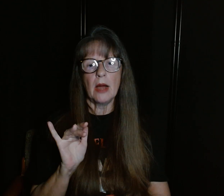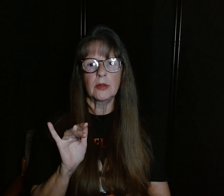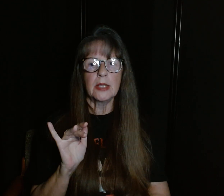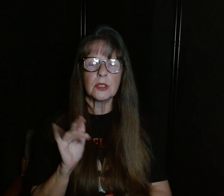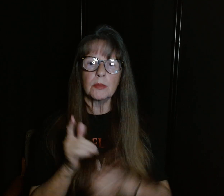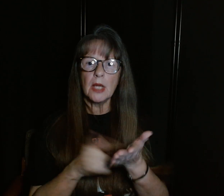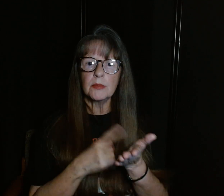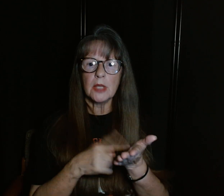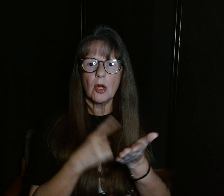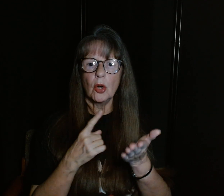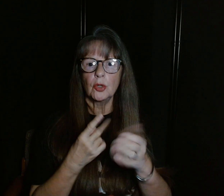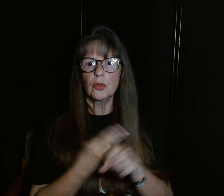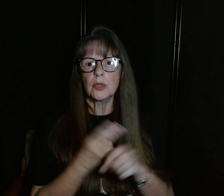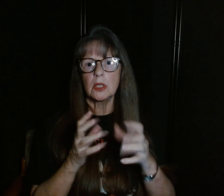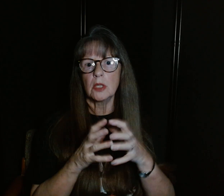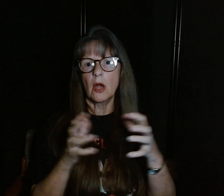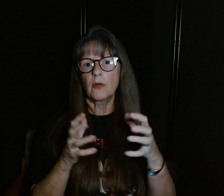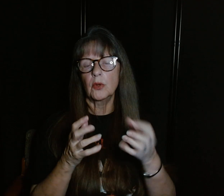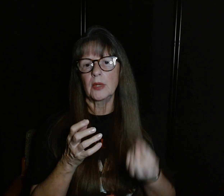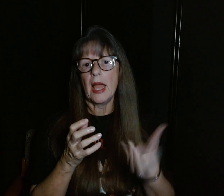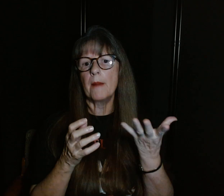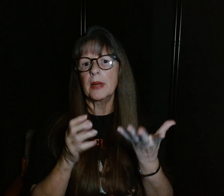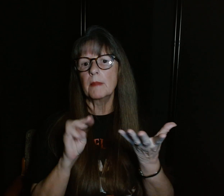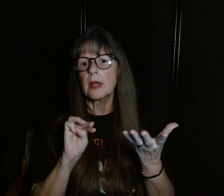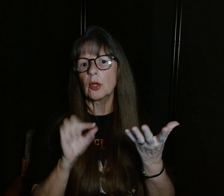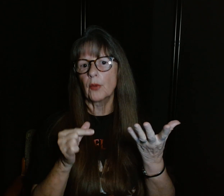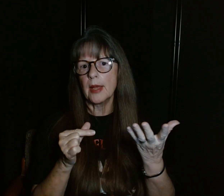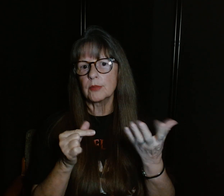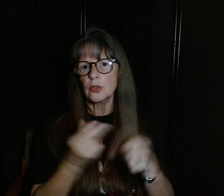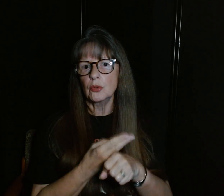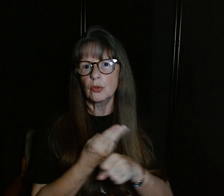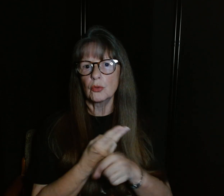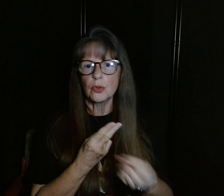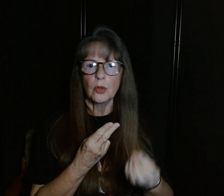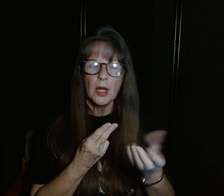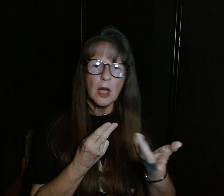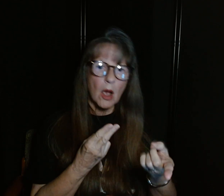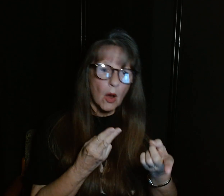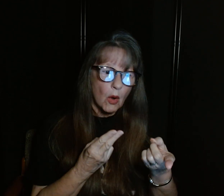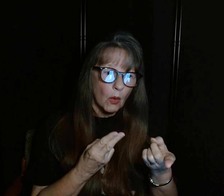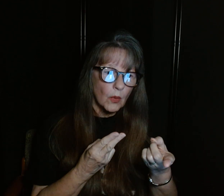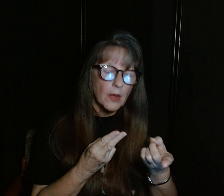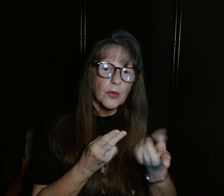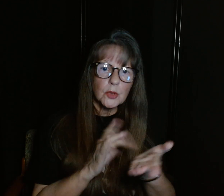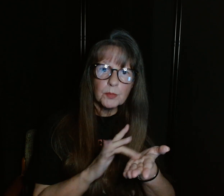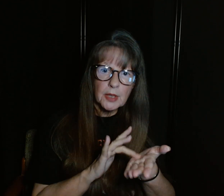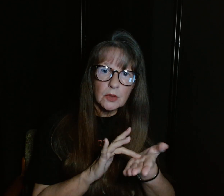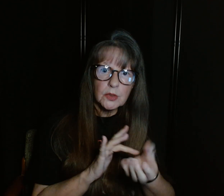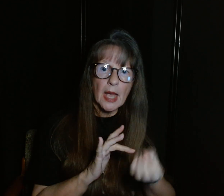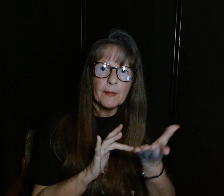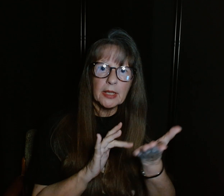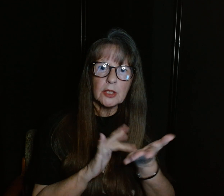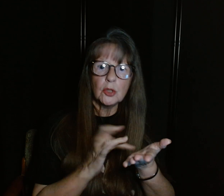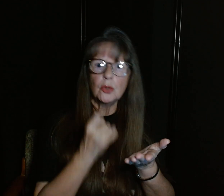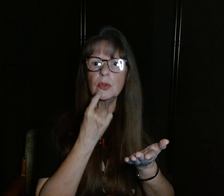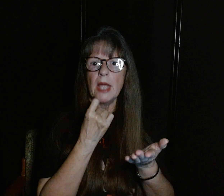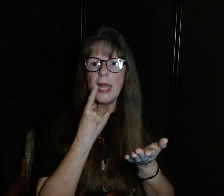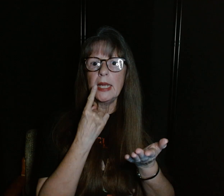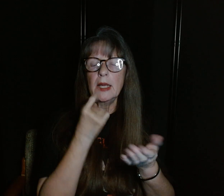And sometimes they are using a lot of, like how many milligrams do you use, or oh, those pills, how many do you take